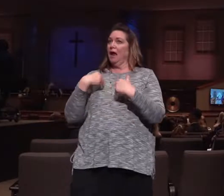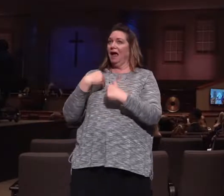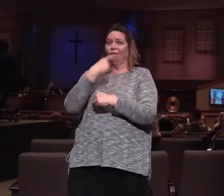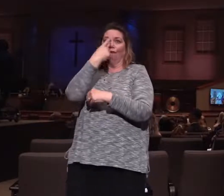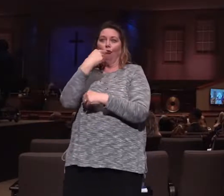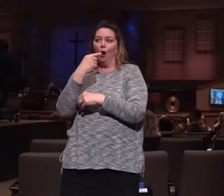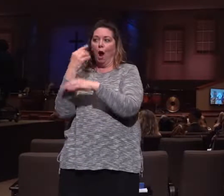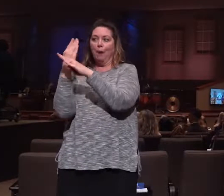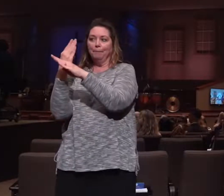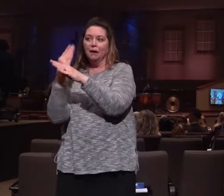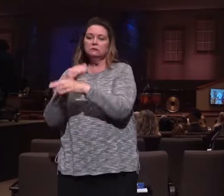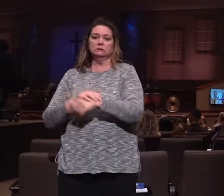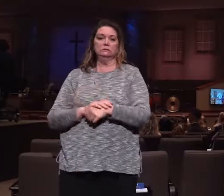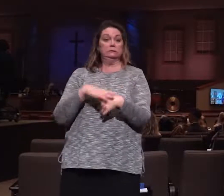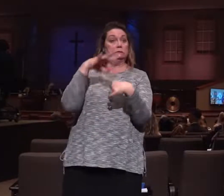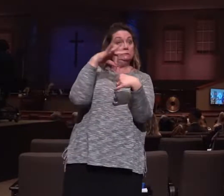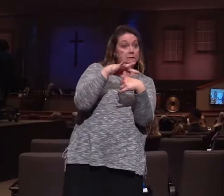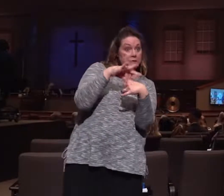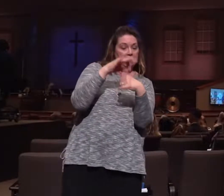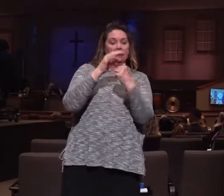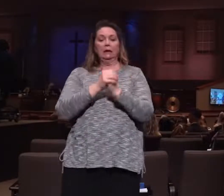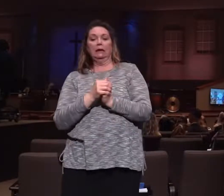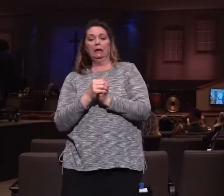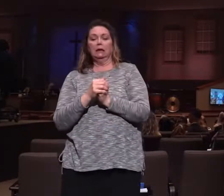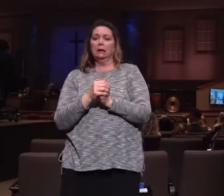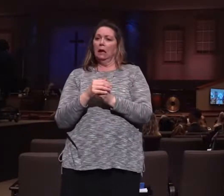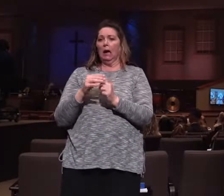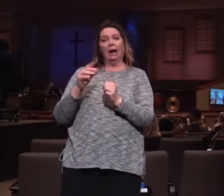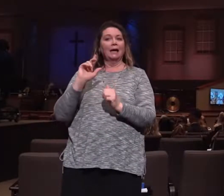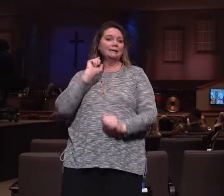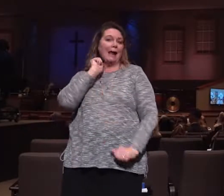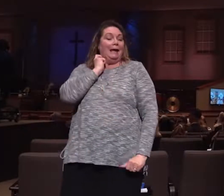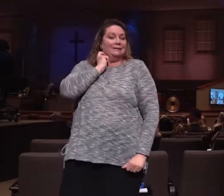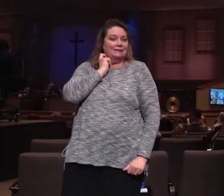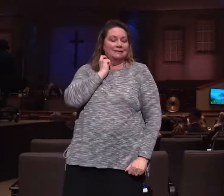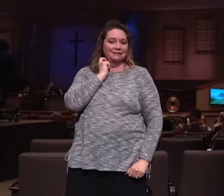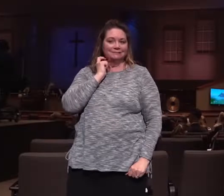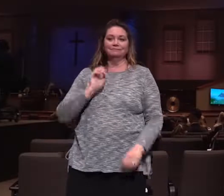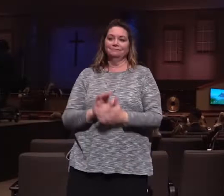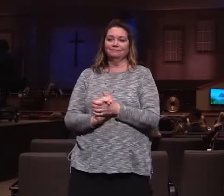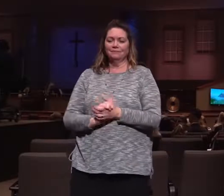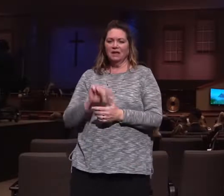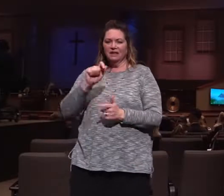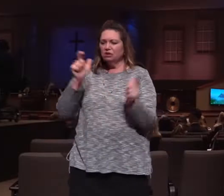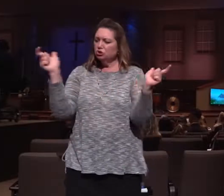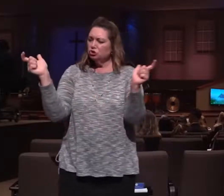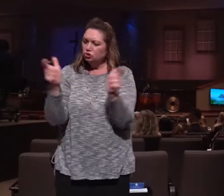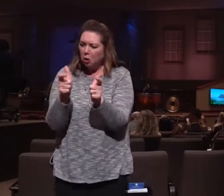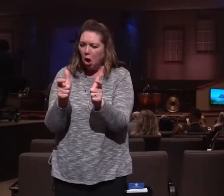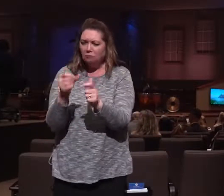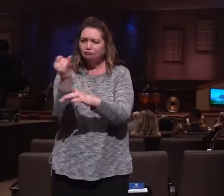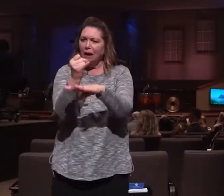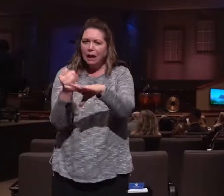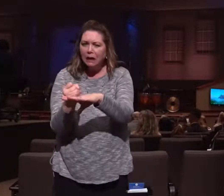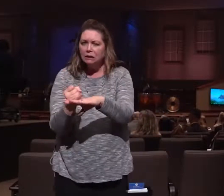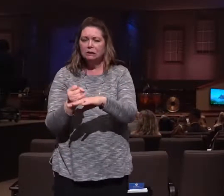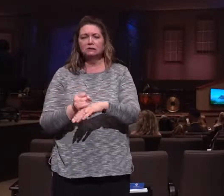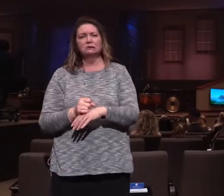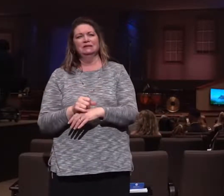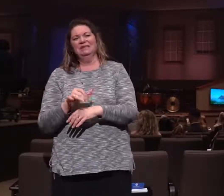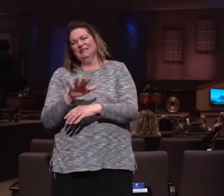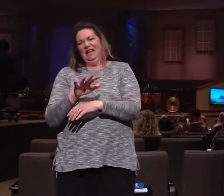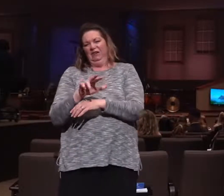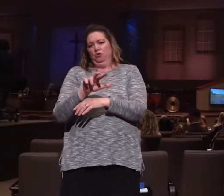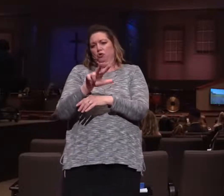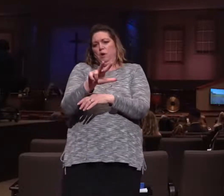tea, and a variety of unique accents. This small island country is only 300 miles across at